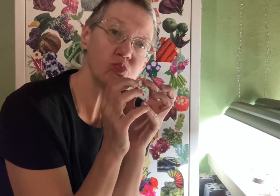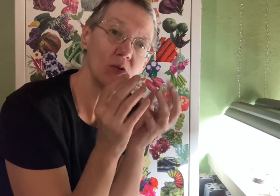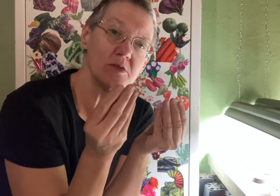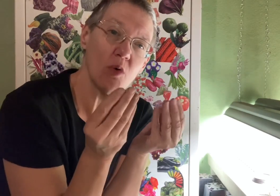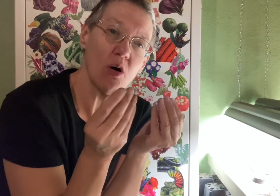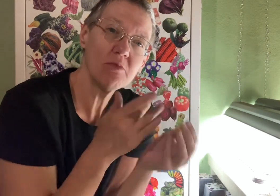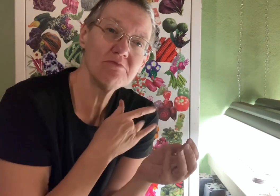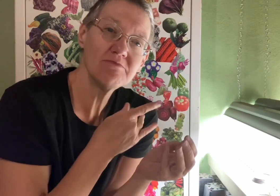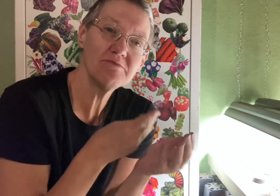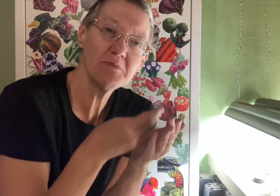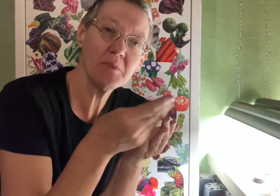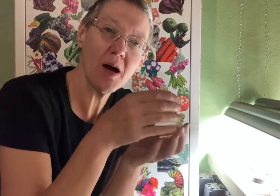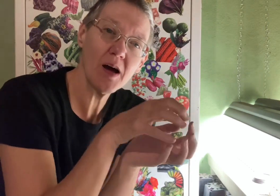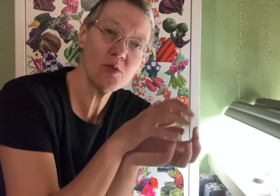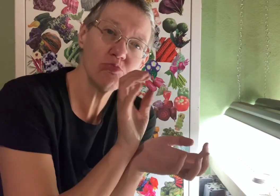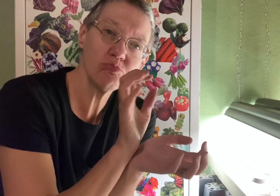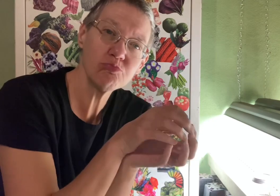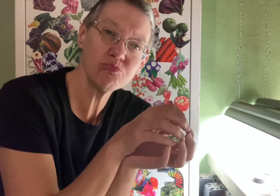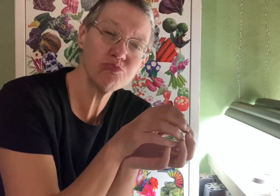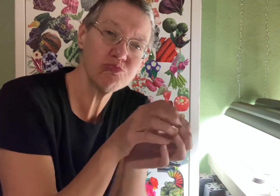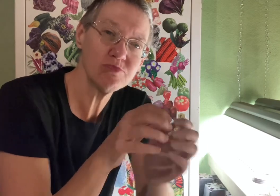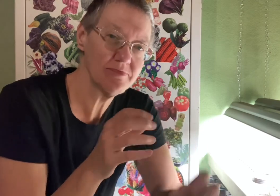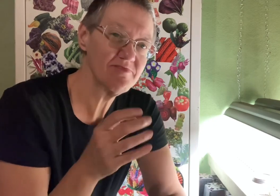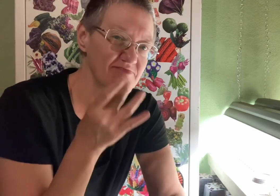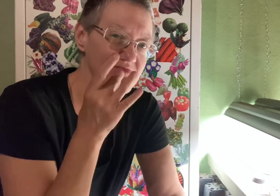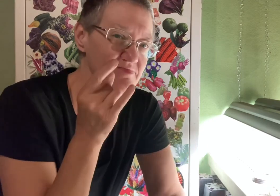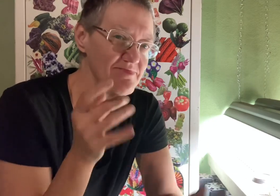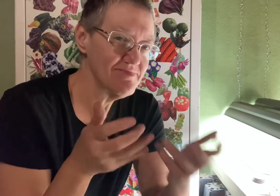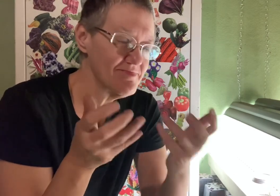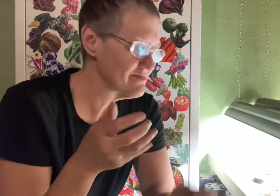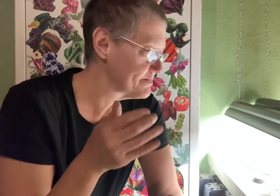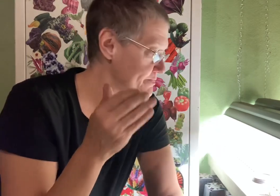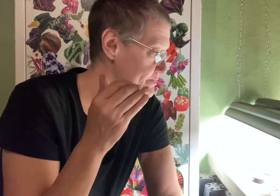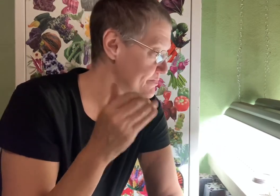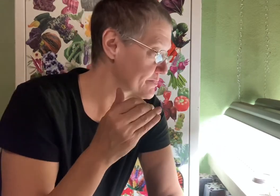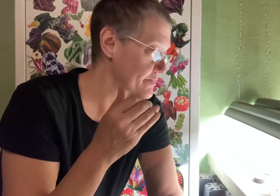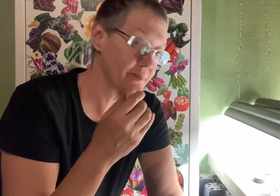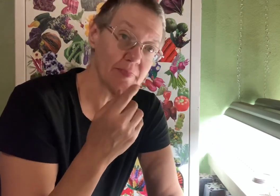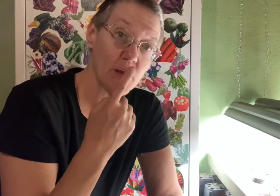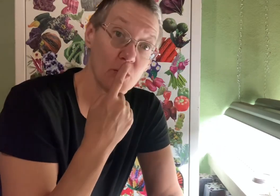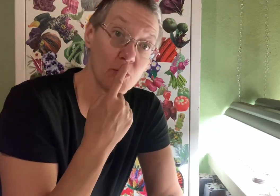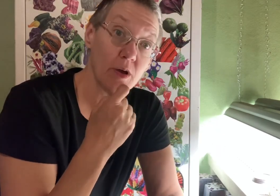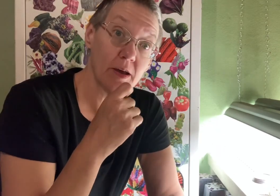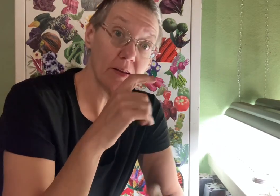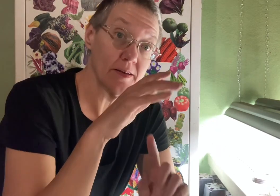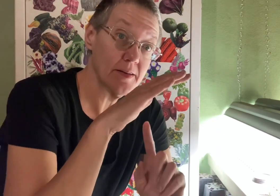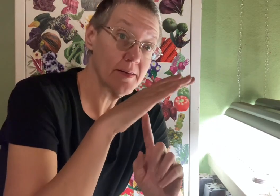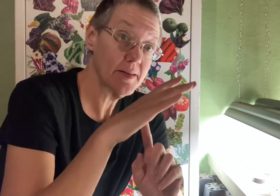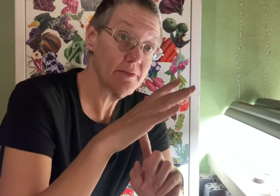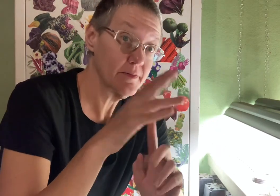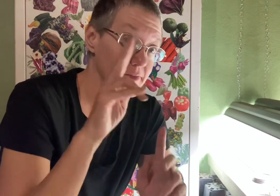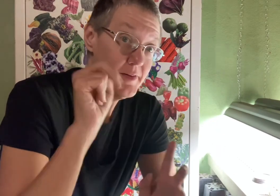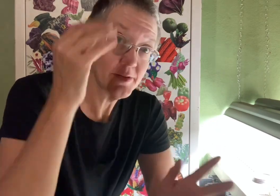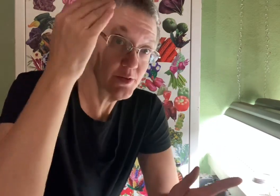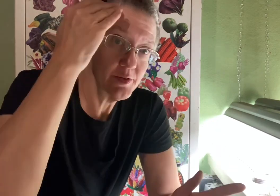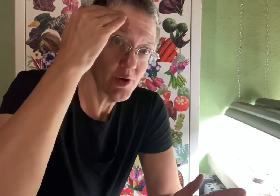soft. You tend to bite in a clamshell. It's really delicious. And we planted our